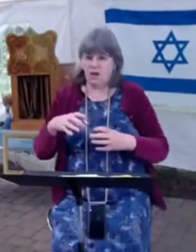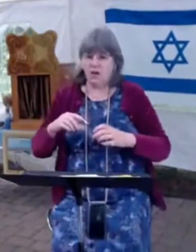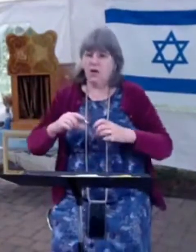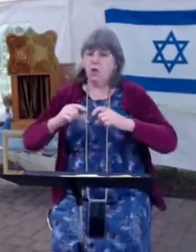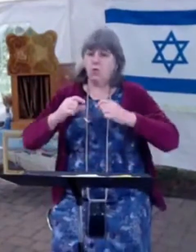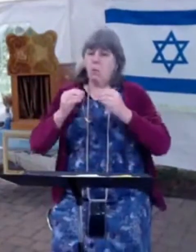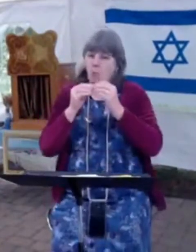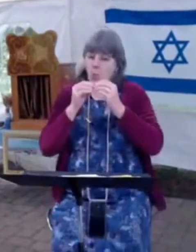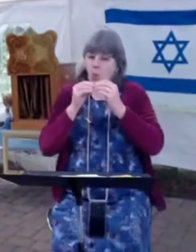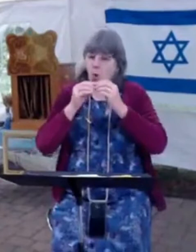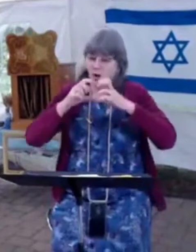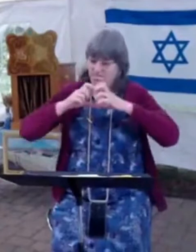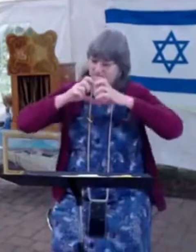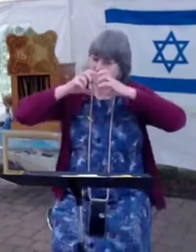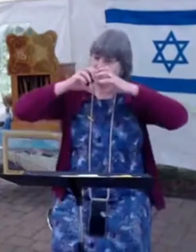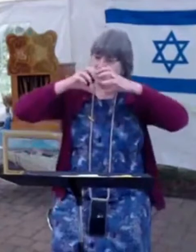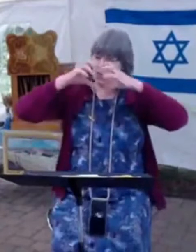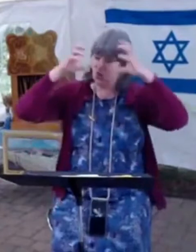the greater the darkness, the greater our light.